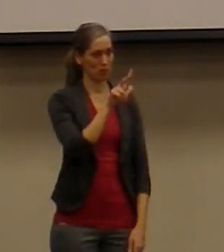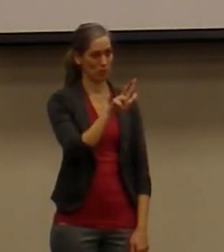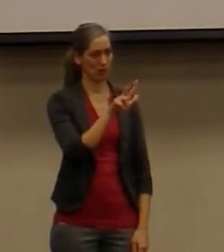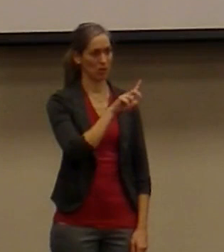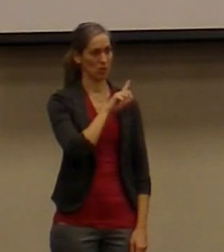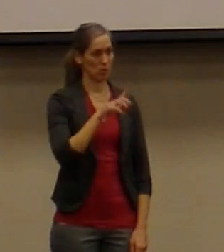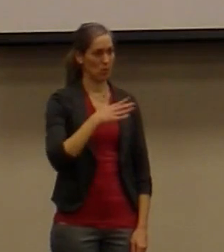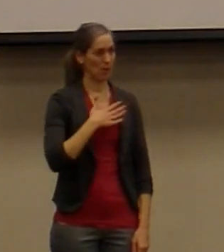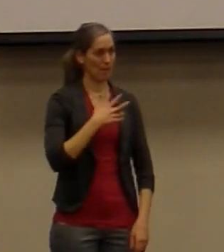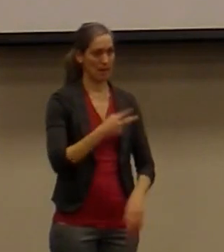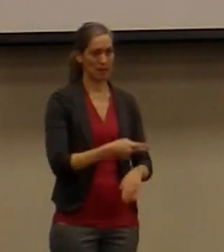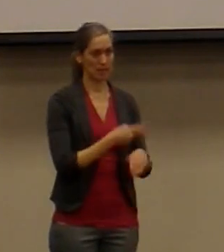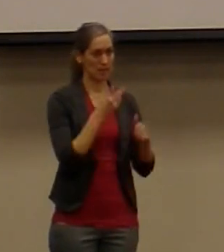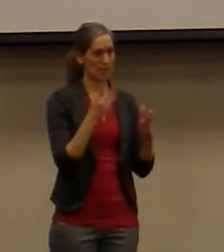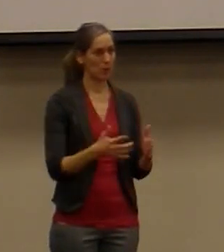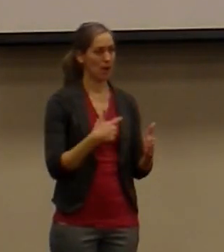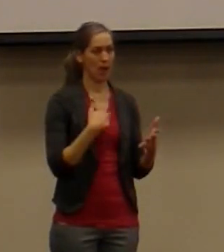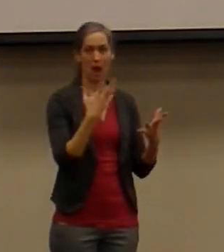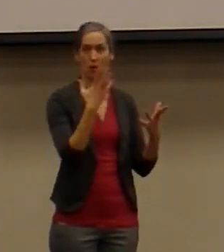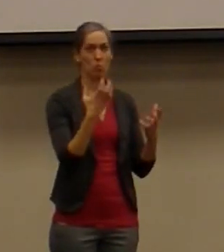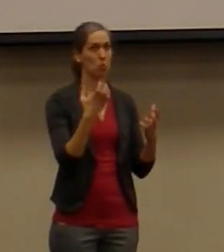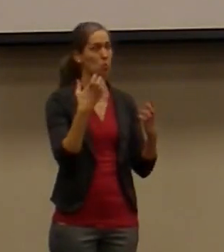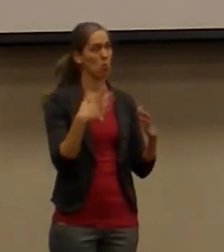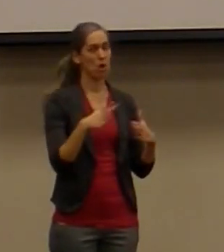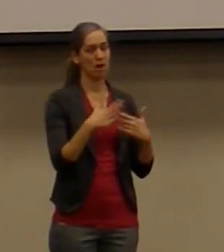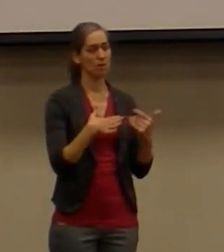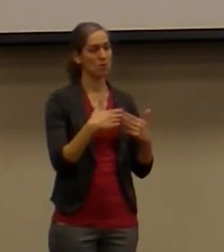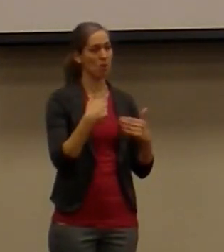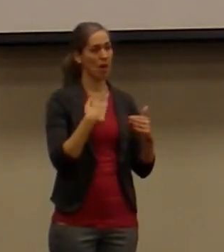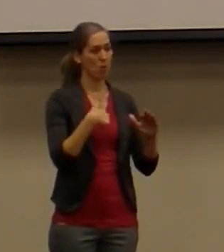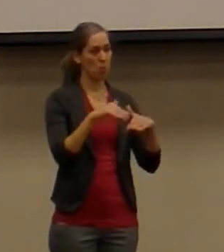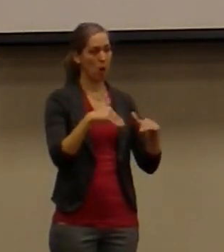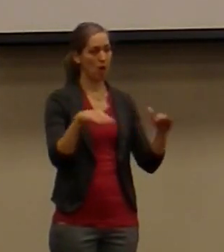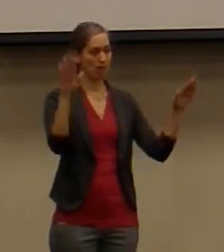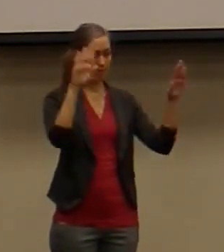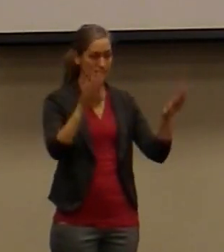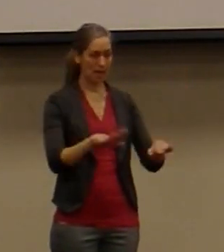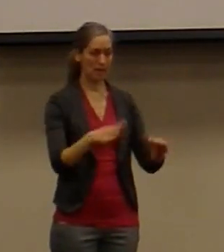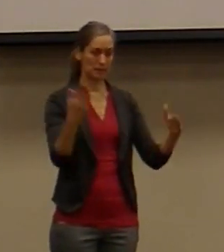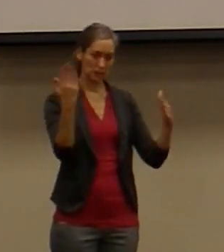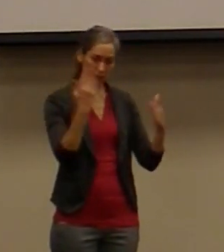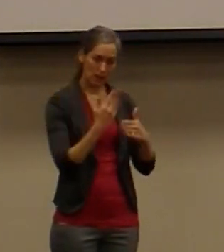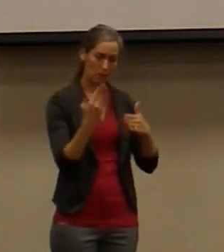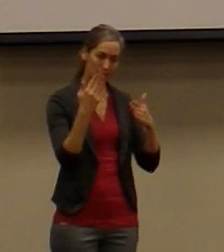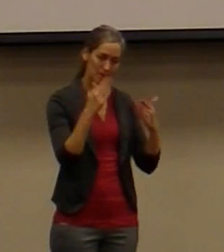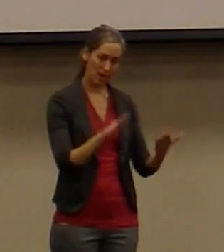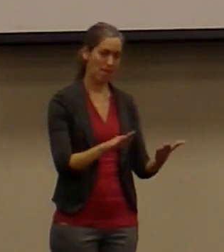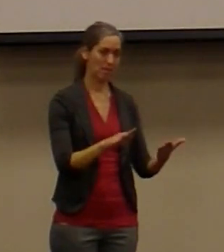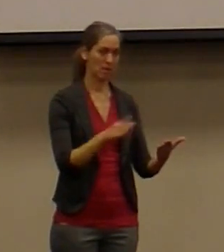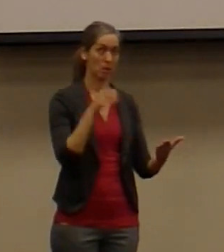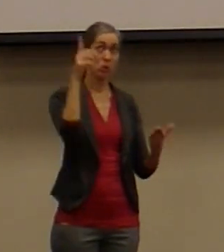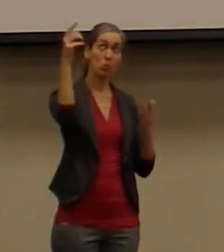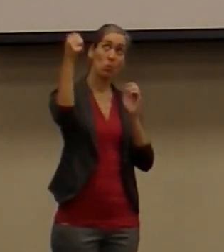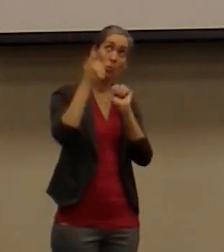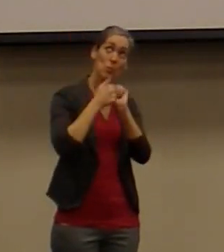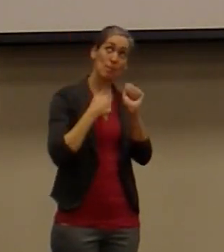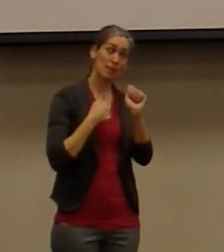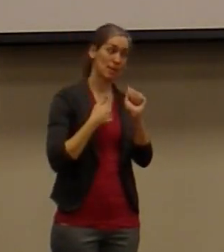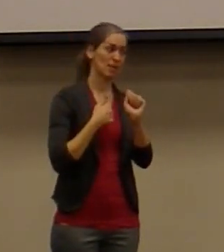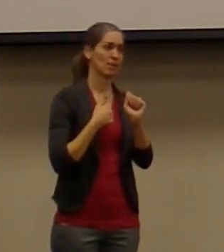shall not want. Yea, though I walk through the valley of the shadow of death, you are with me.